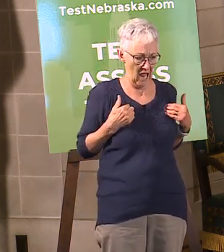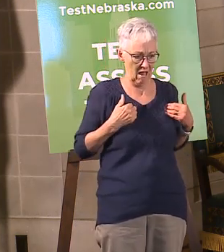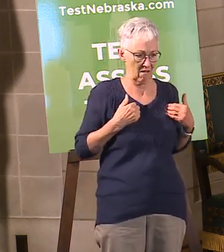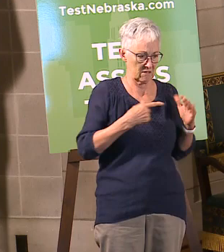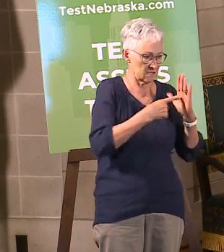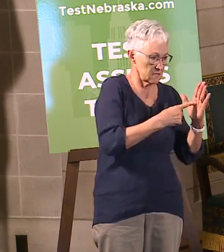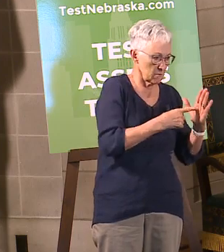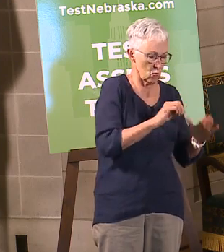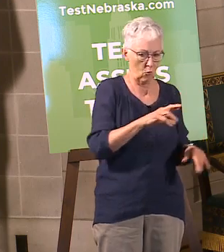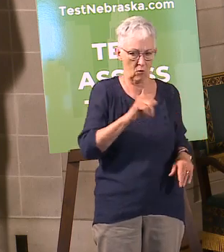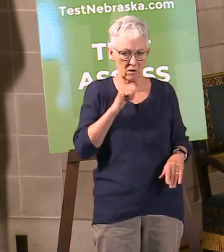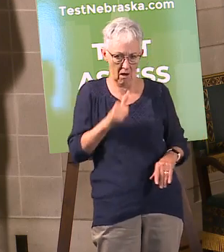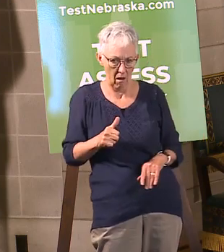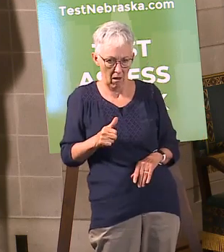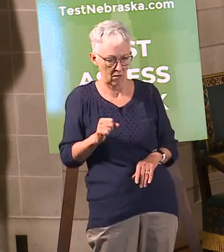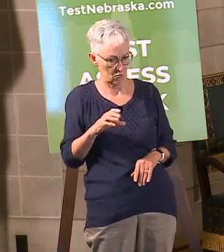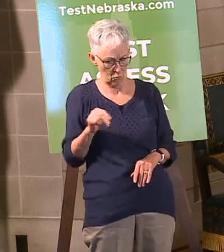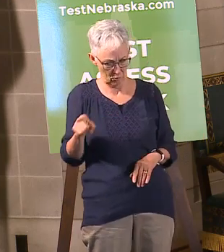those with symptoms?